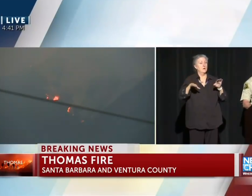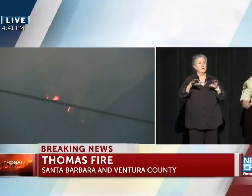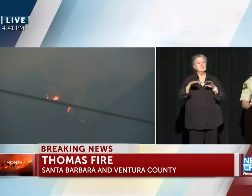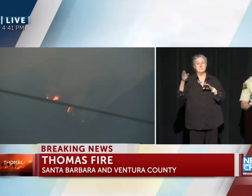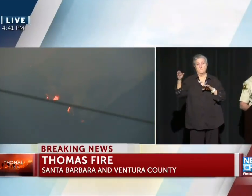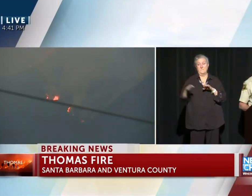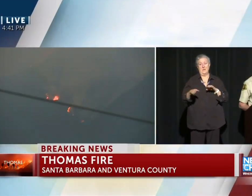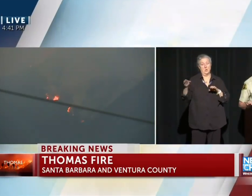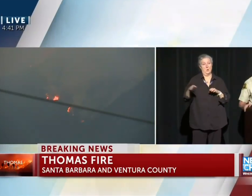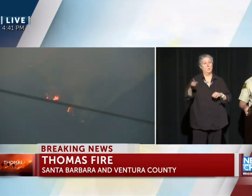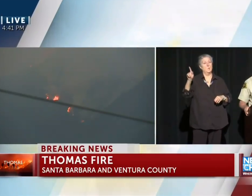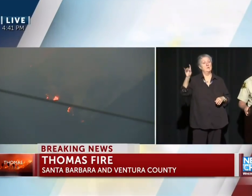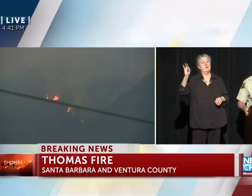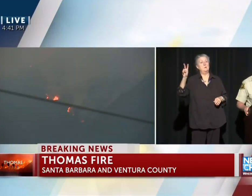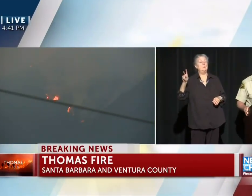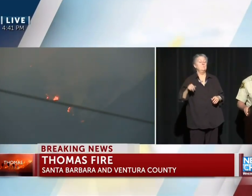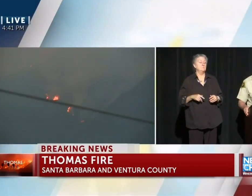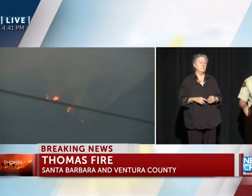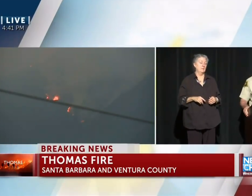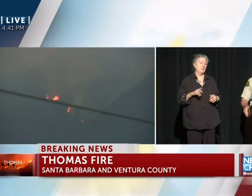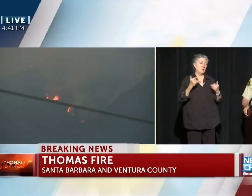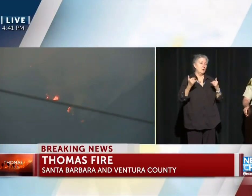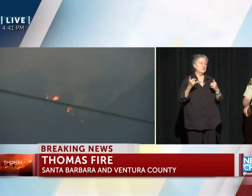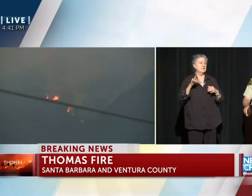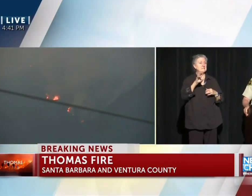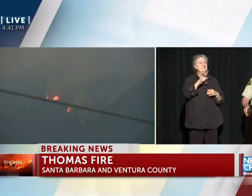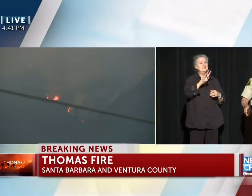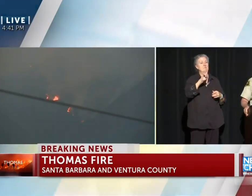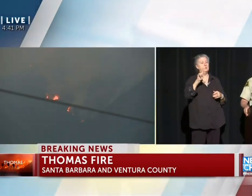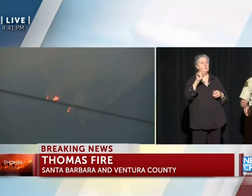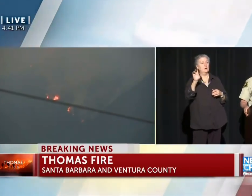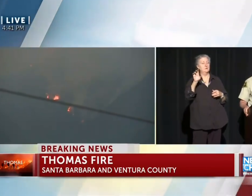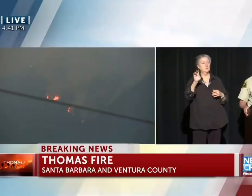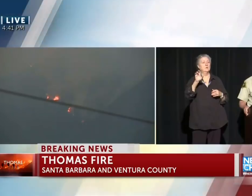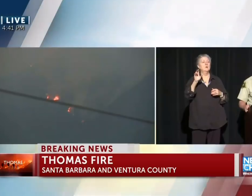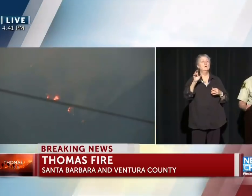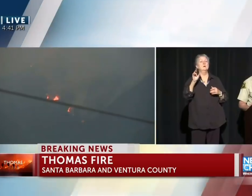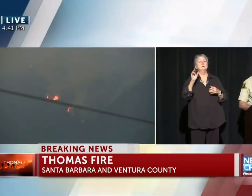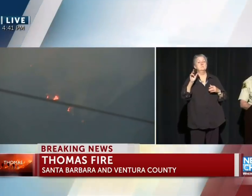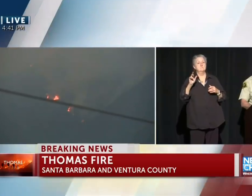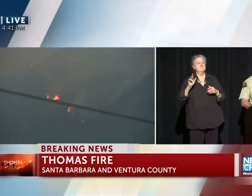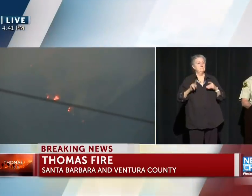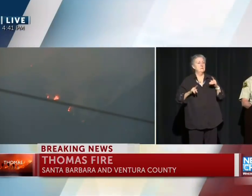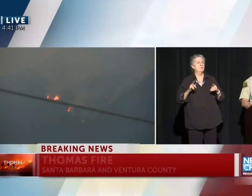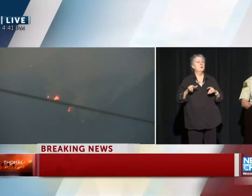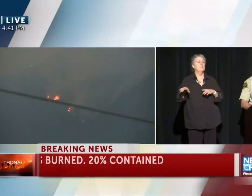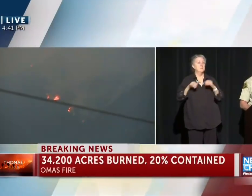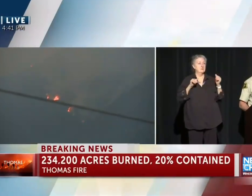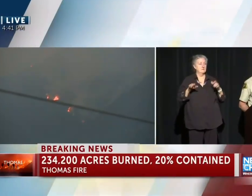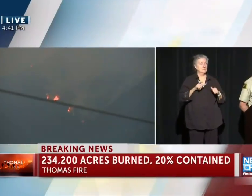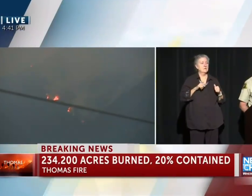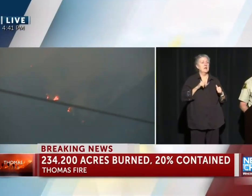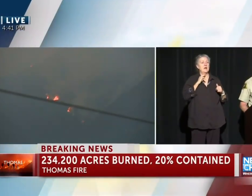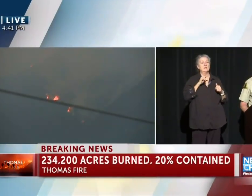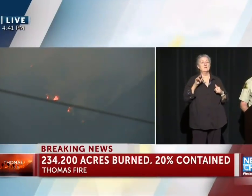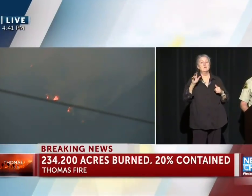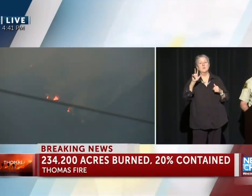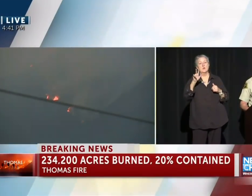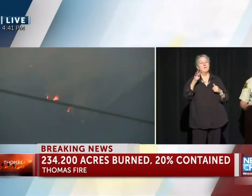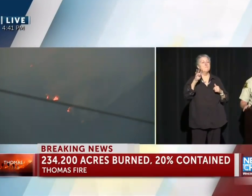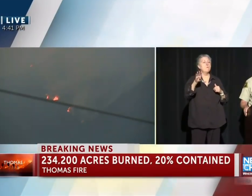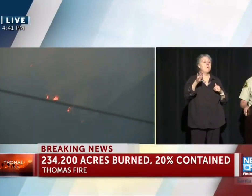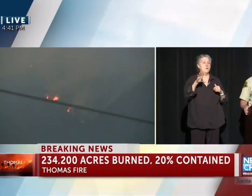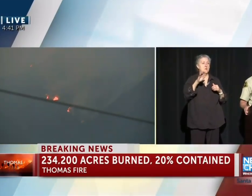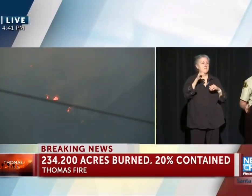that. There are currently 7,200 residents who have been evacuated and 34,000 who live in